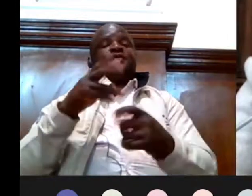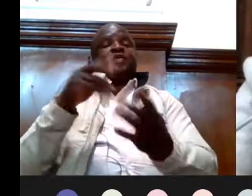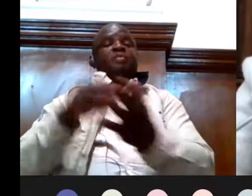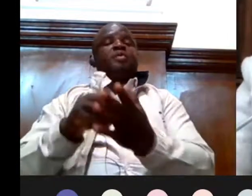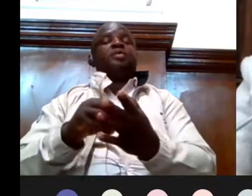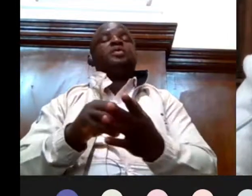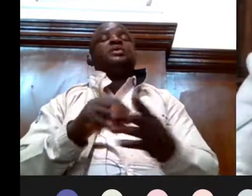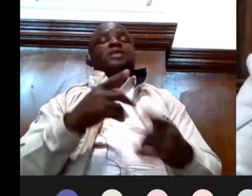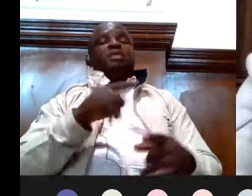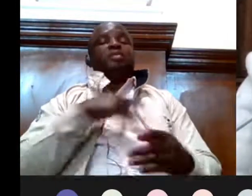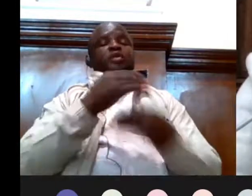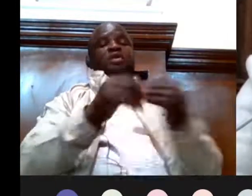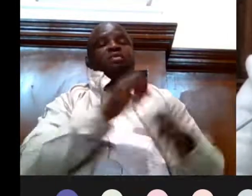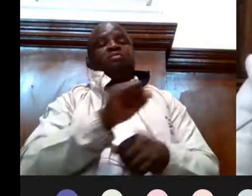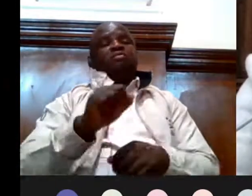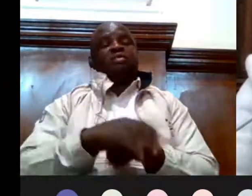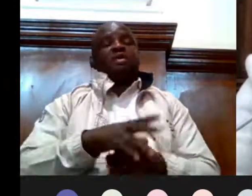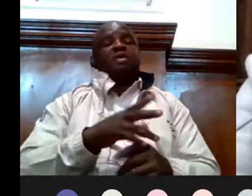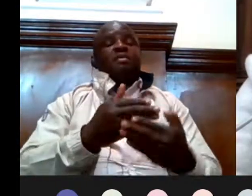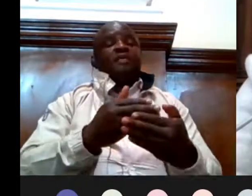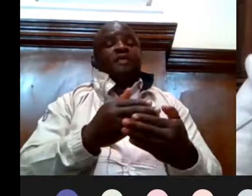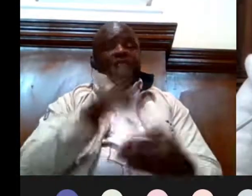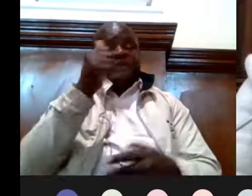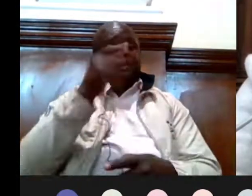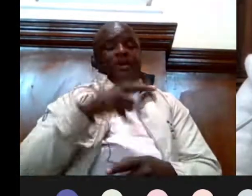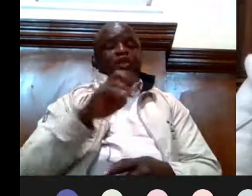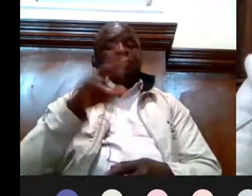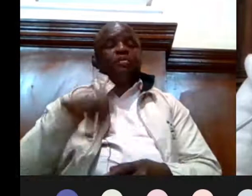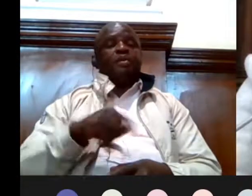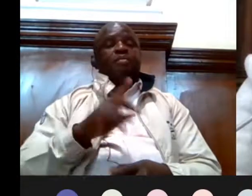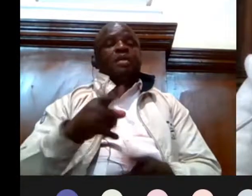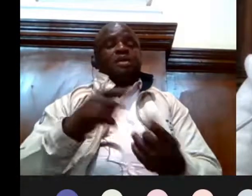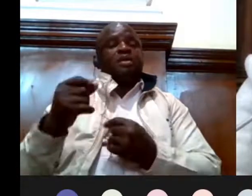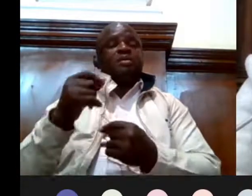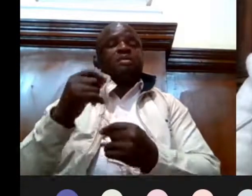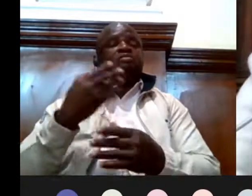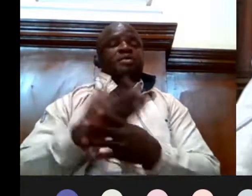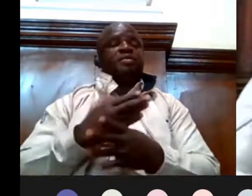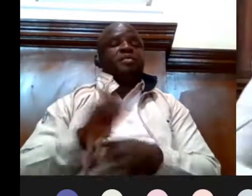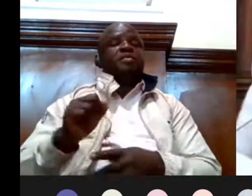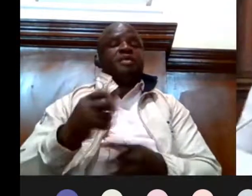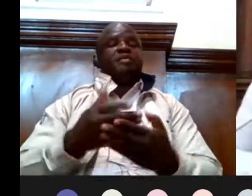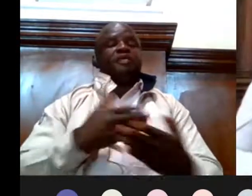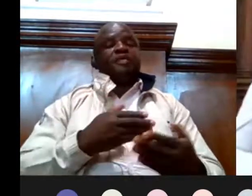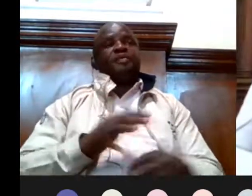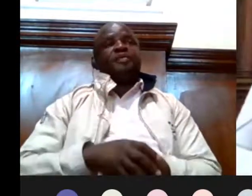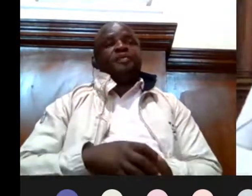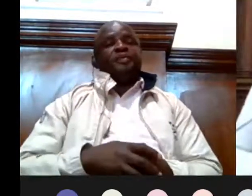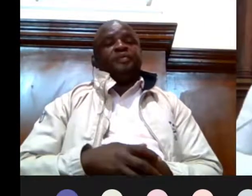those reports before the NCOP finishes its business. Thank you.